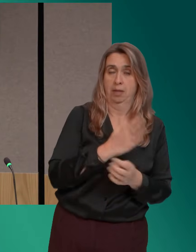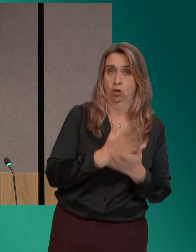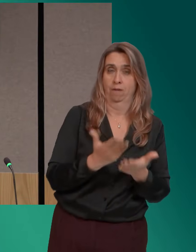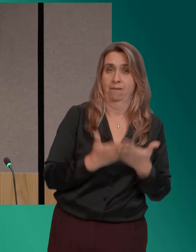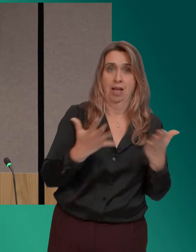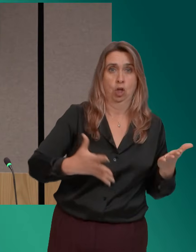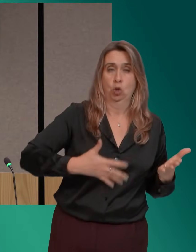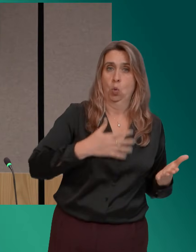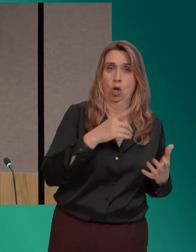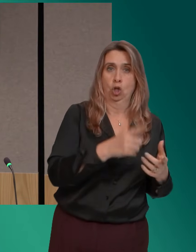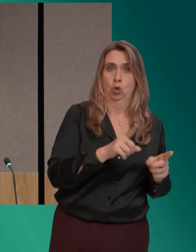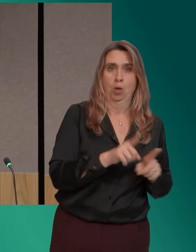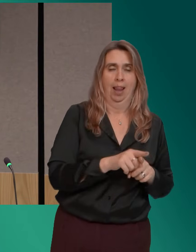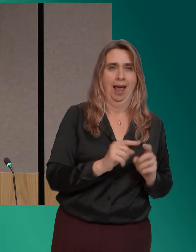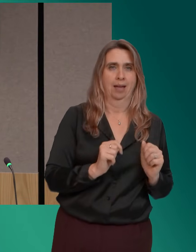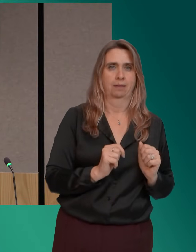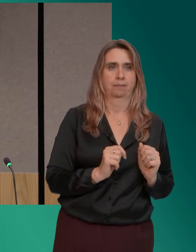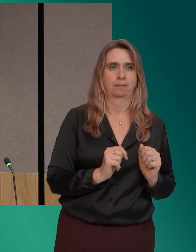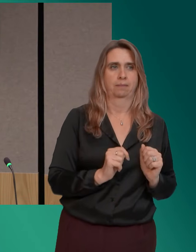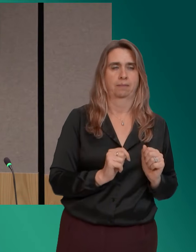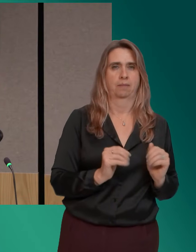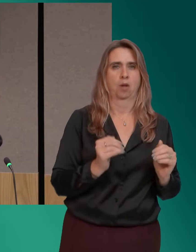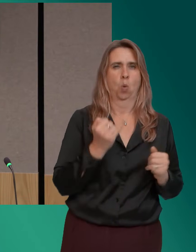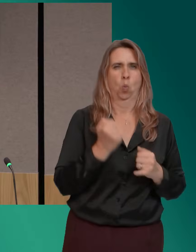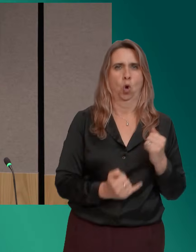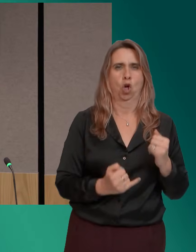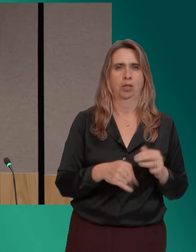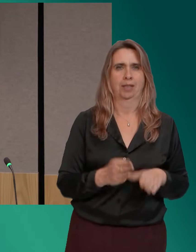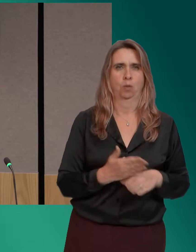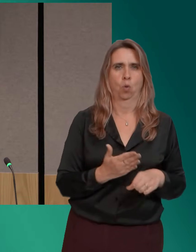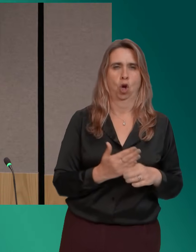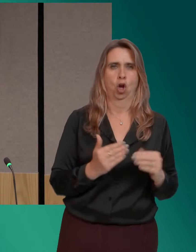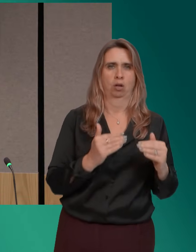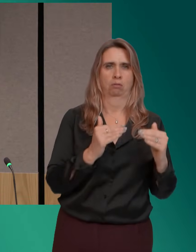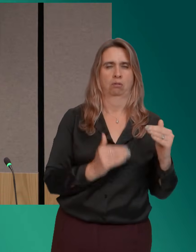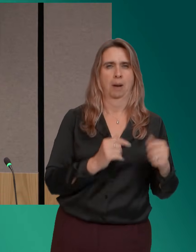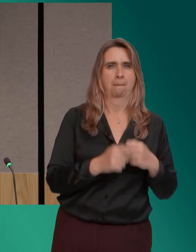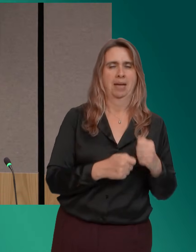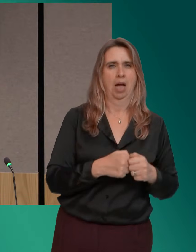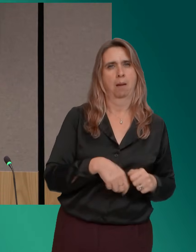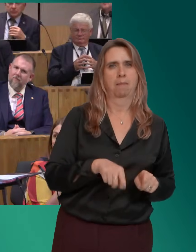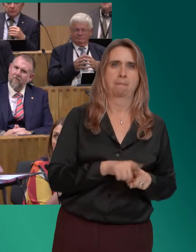terms and conditions downgraded or Welshified negatively.